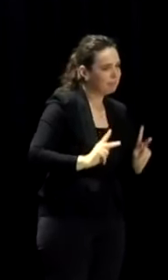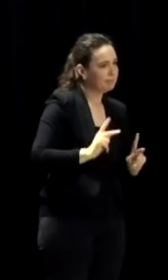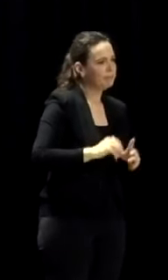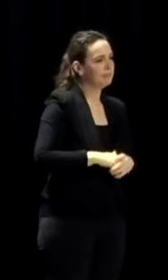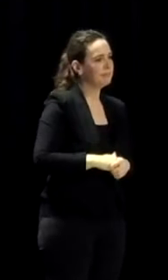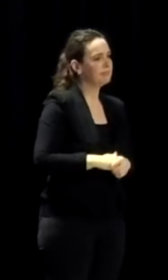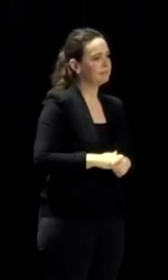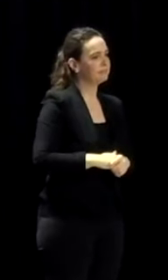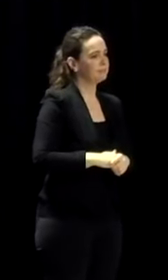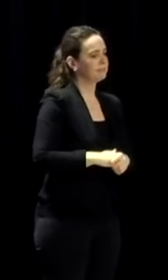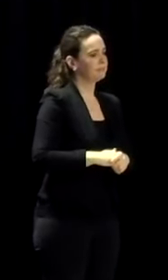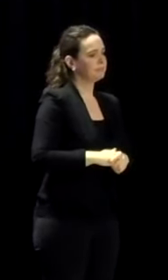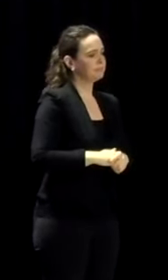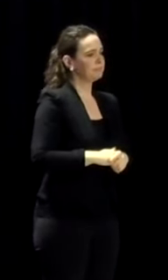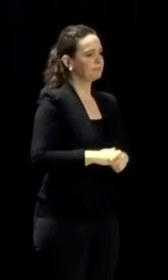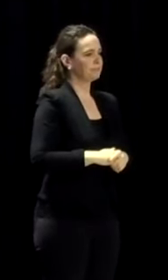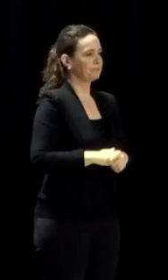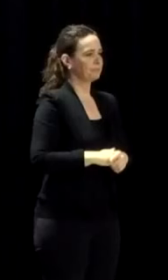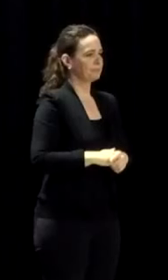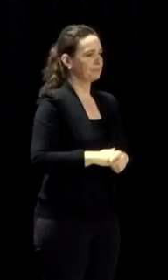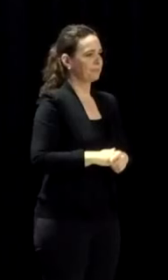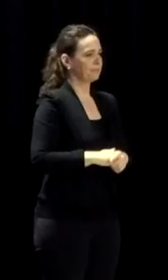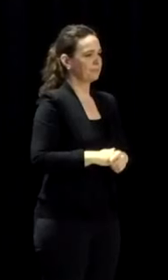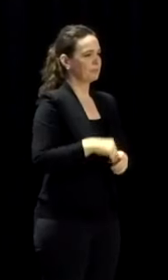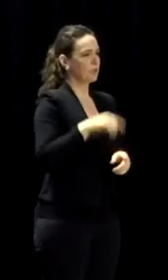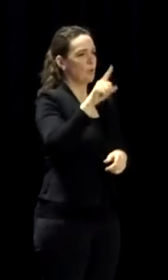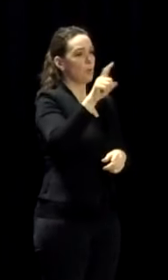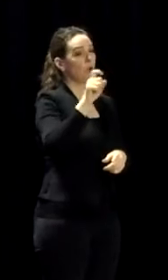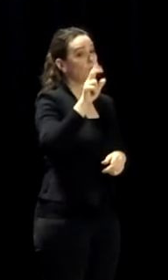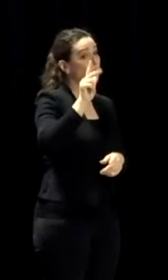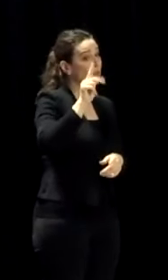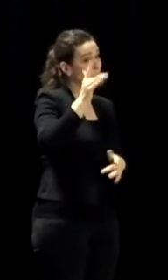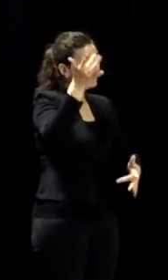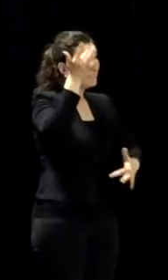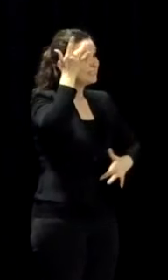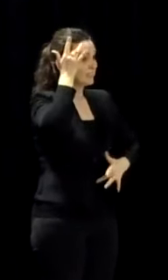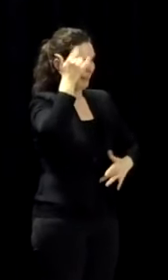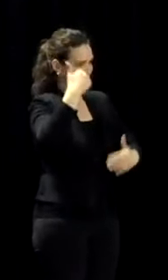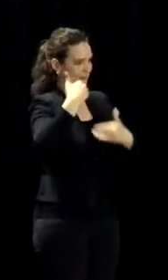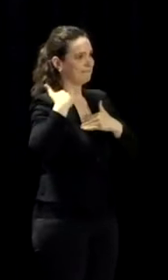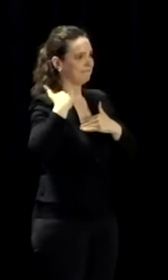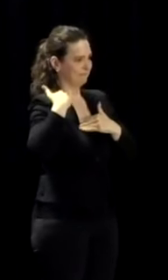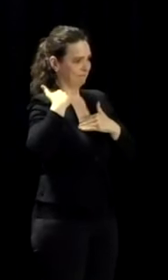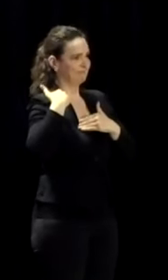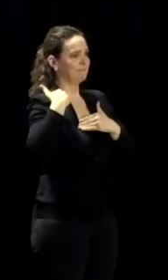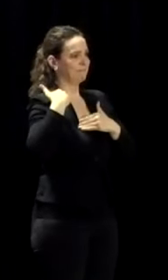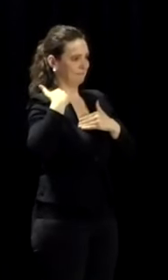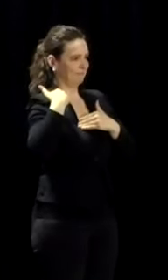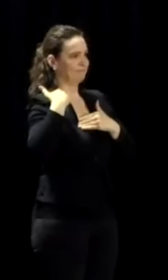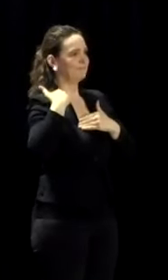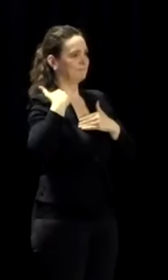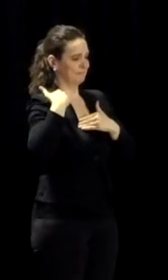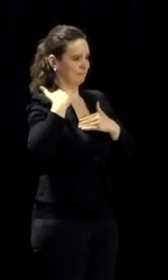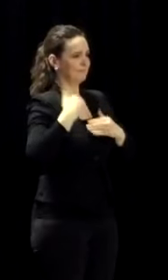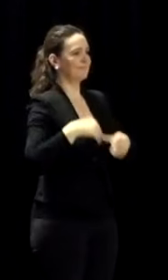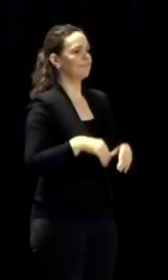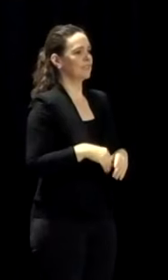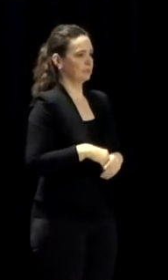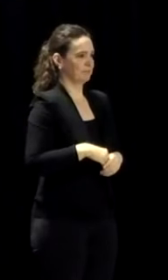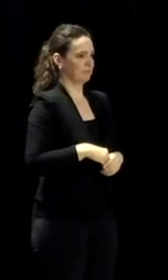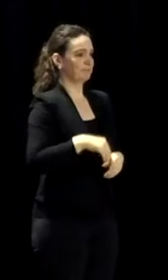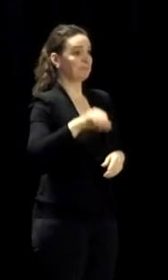we know that 10 of them are contacts. That number may increase with the investigations into our new cases. What